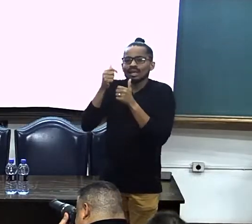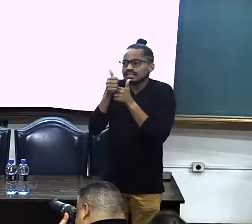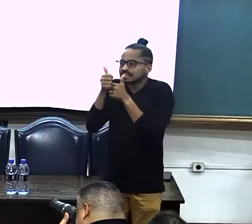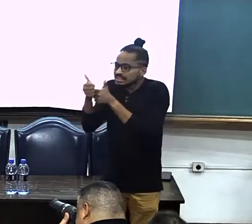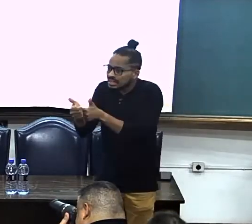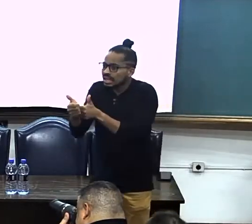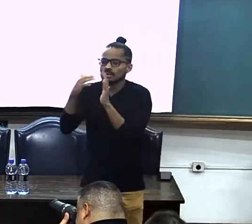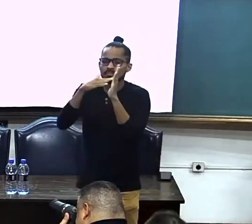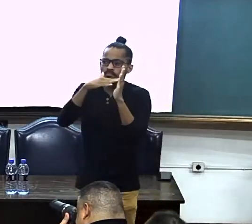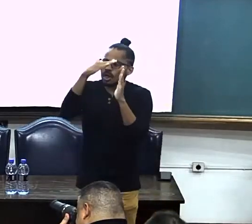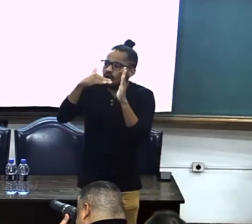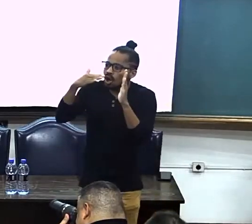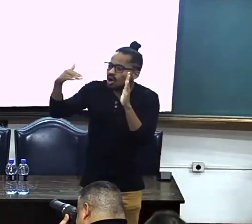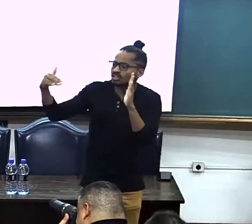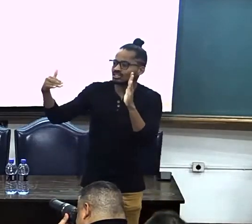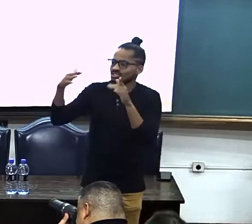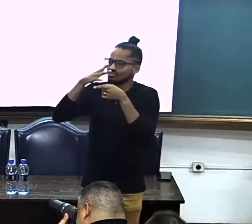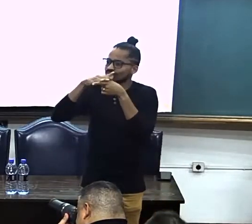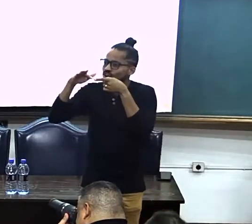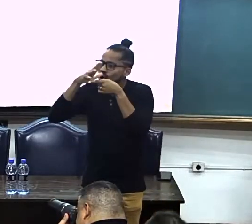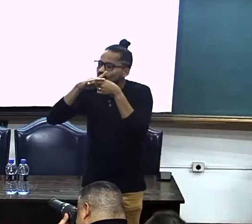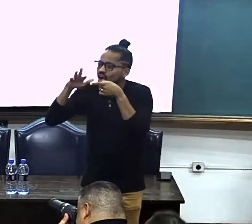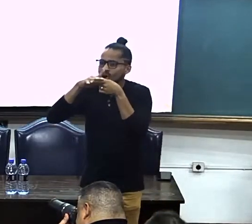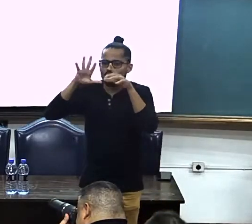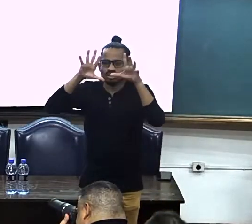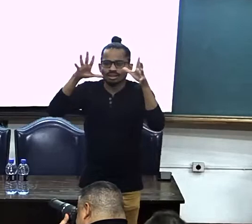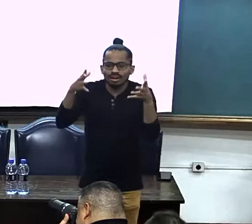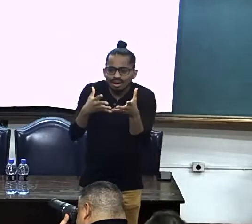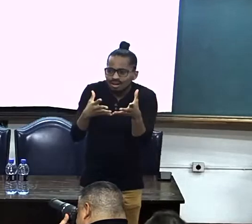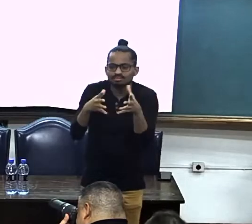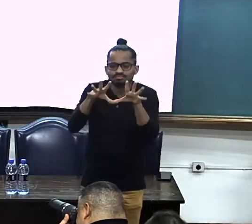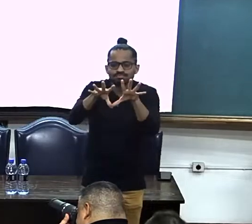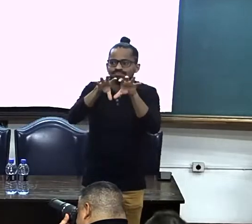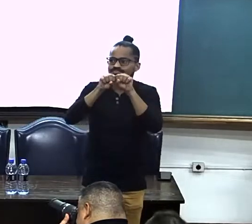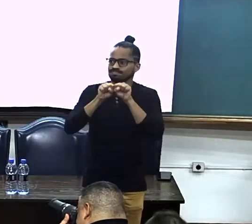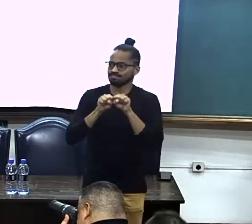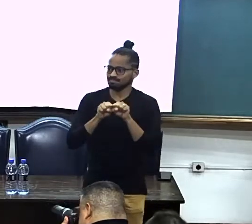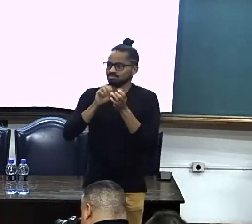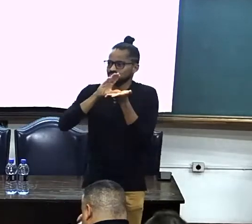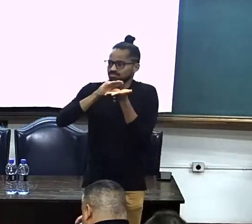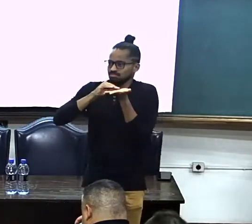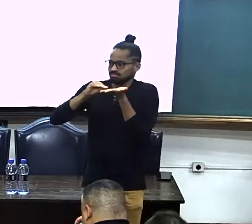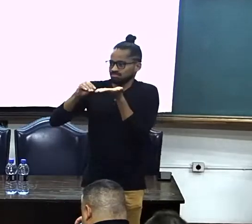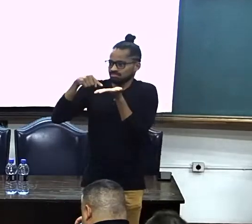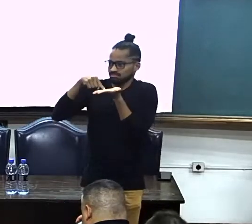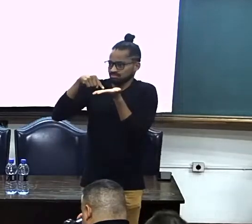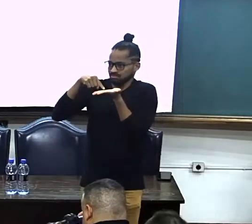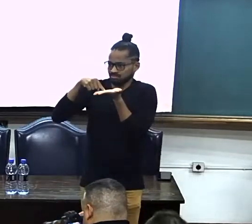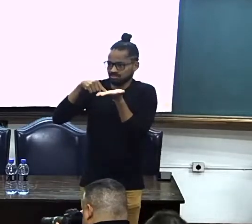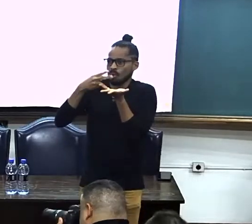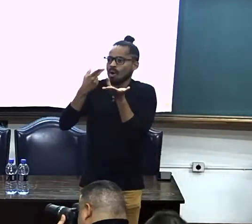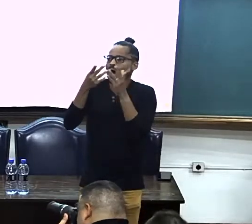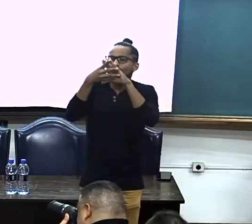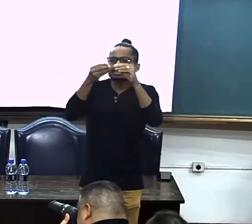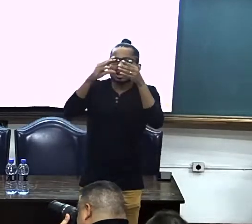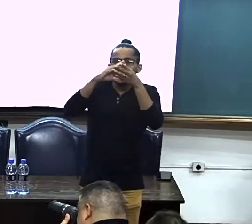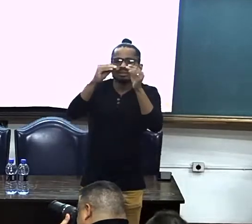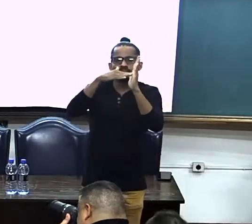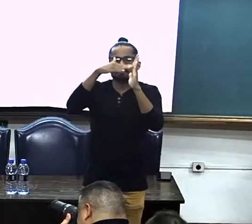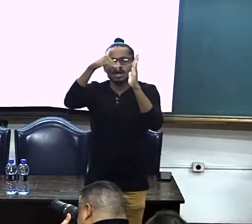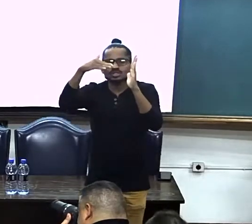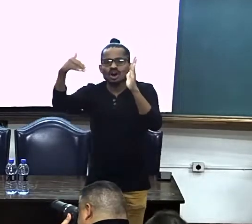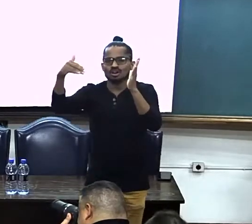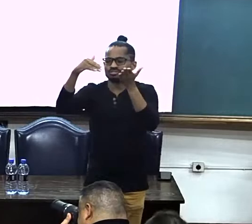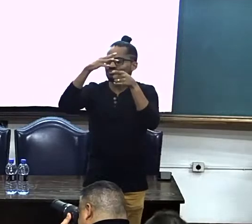phonological information as its input. So the abstract, phonological, prosodic information was the